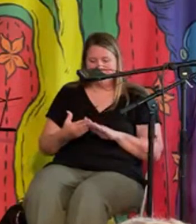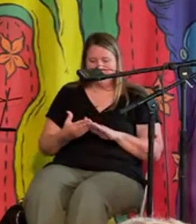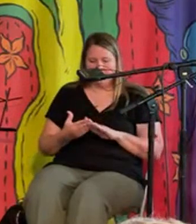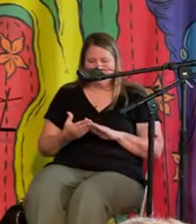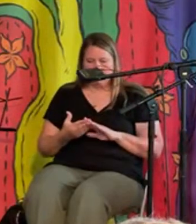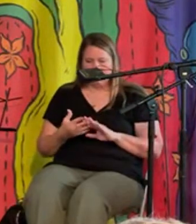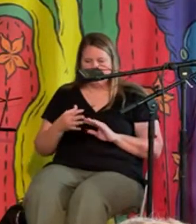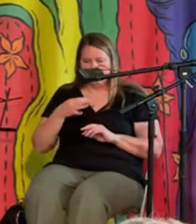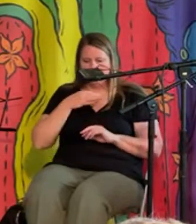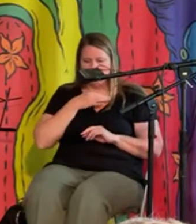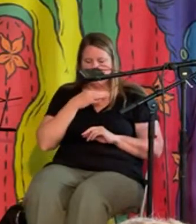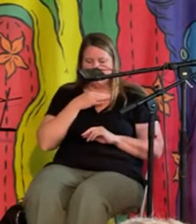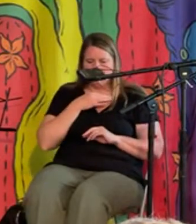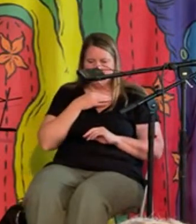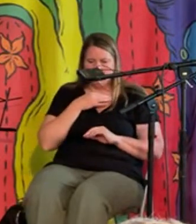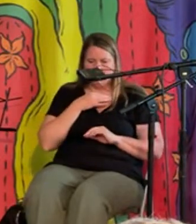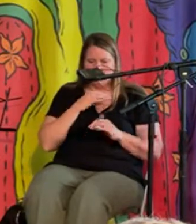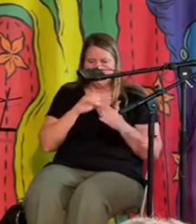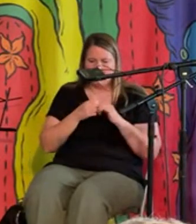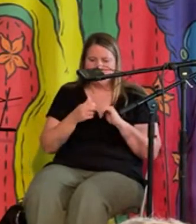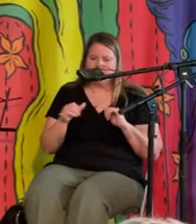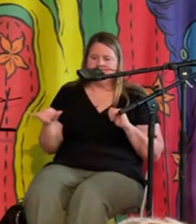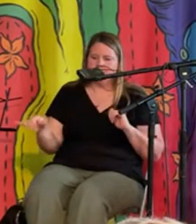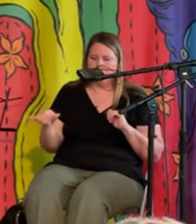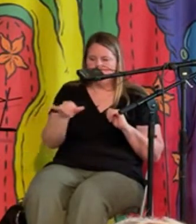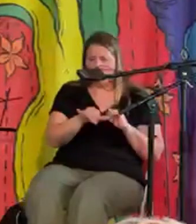is how similar the images were.